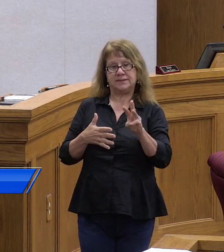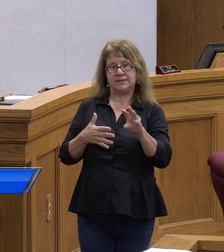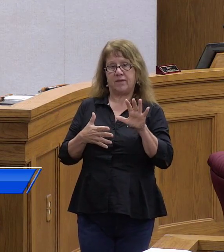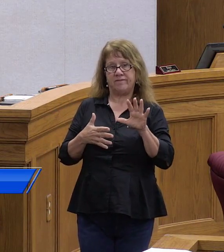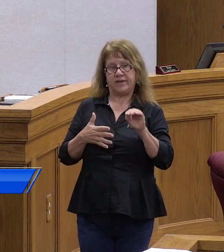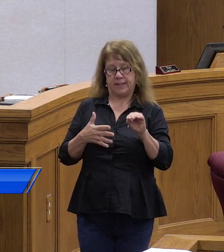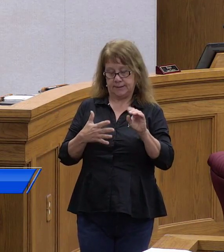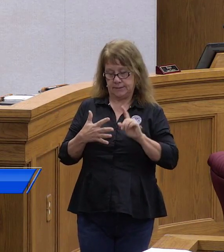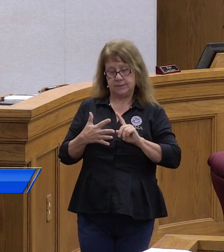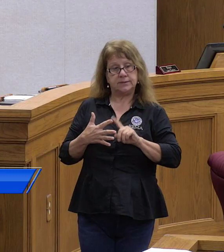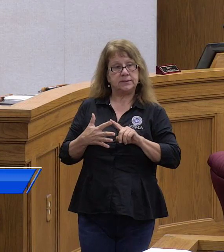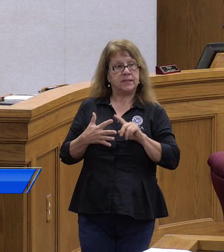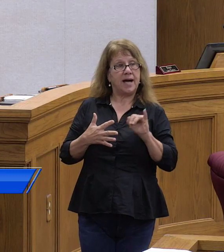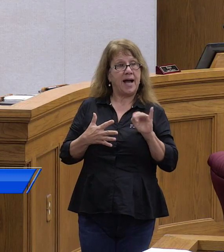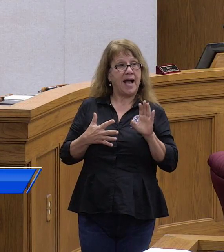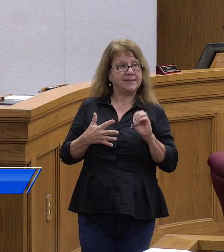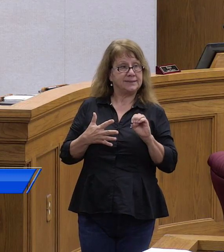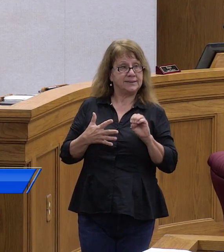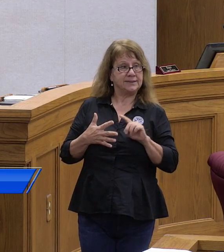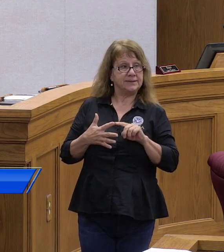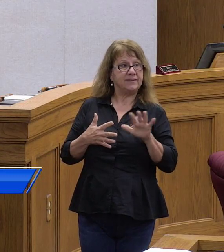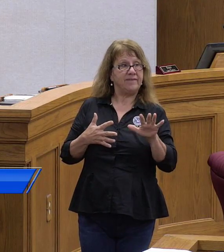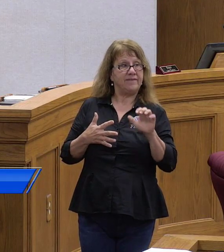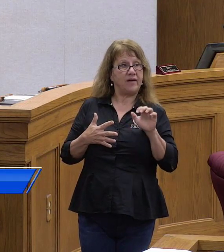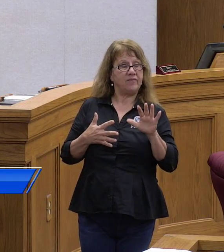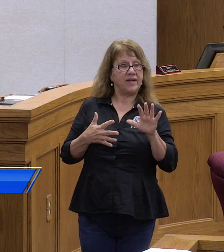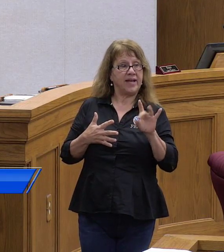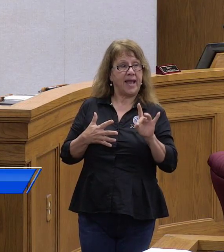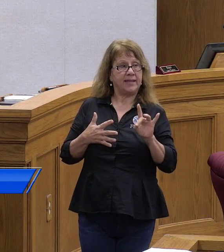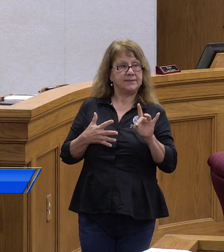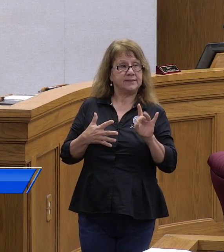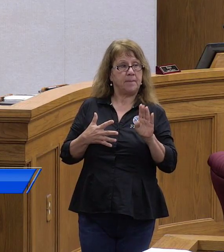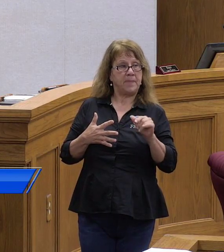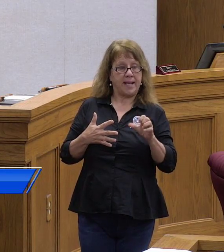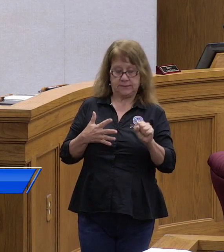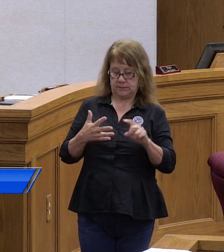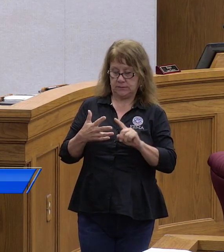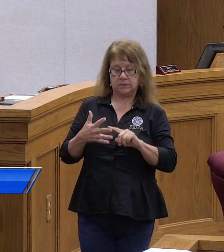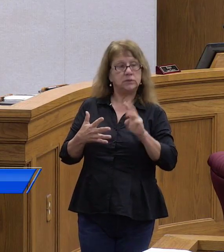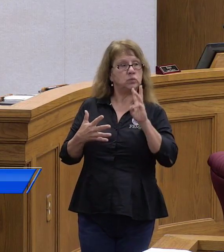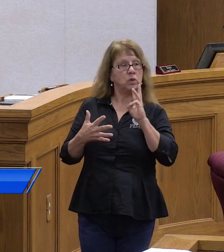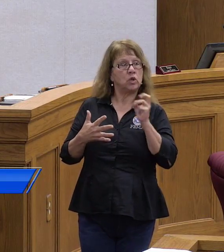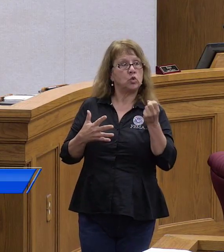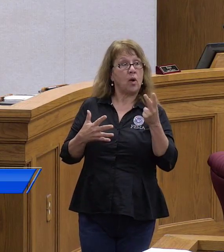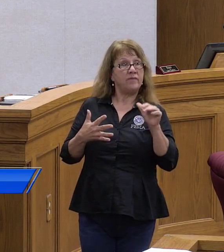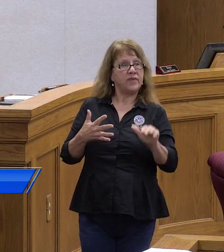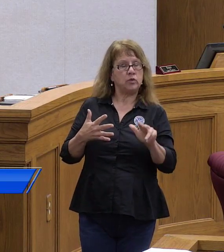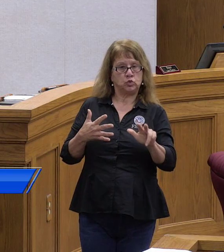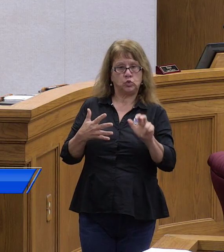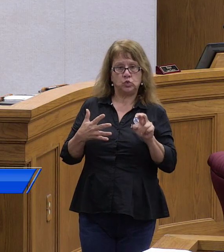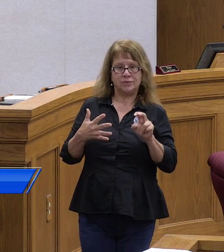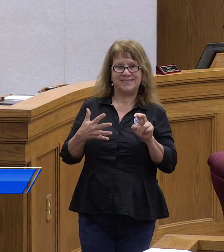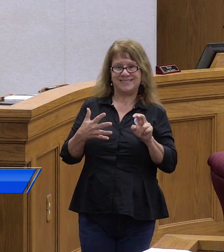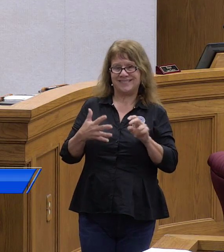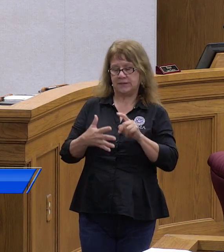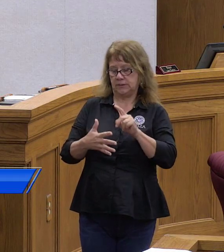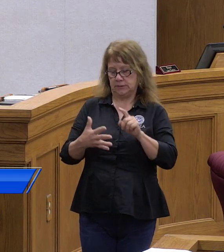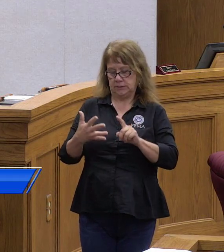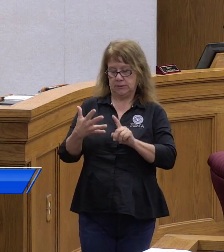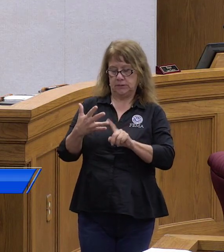3,650, ice, 558 bags, water, 12,200,